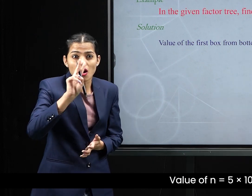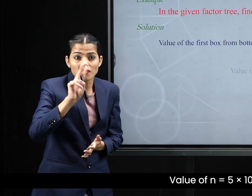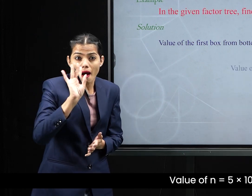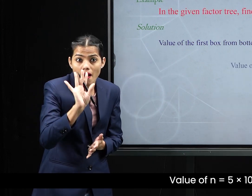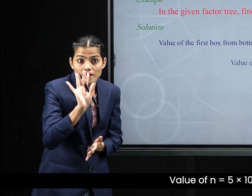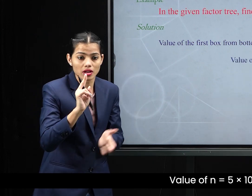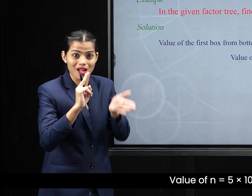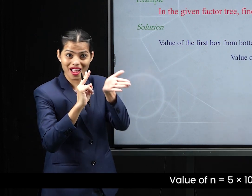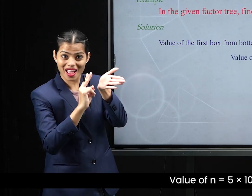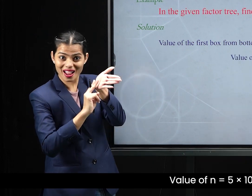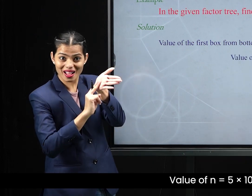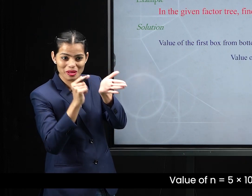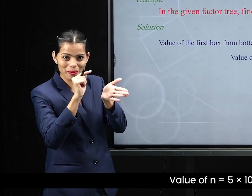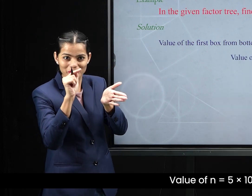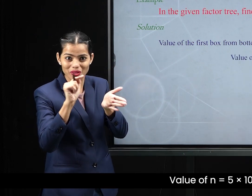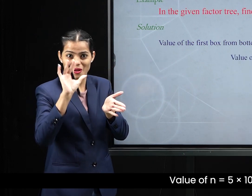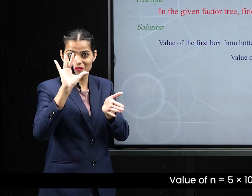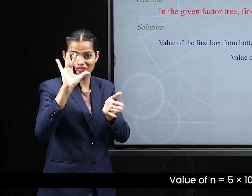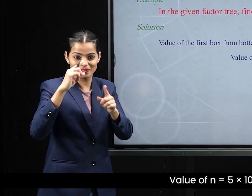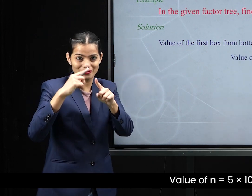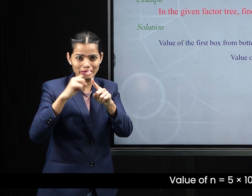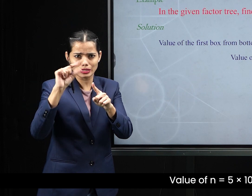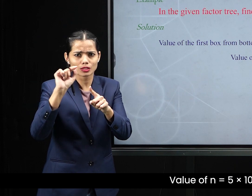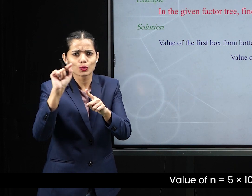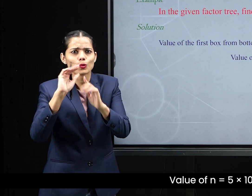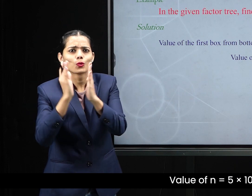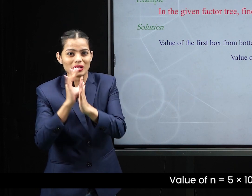Value of n is equal to 5 into 10 is equal to 50.